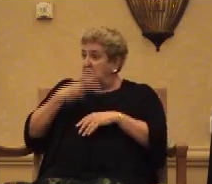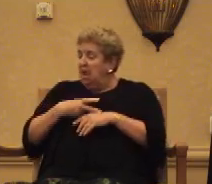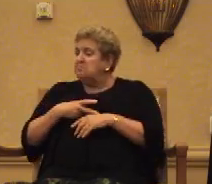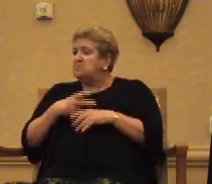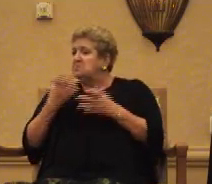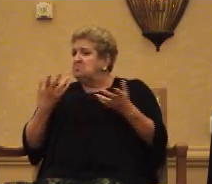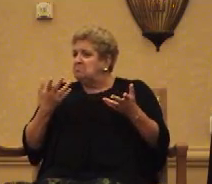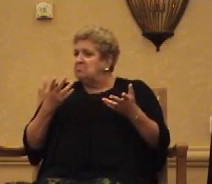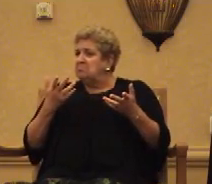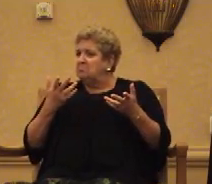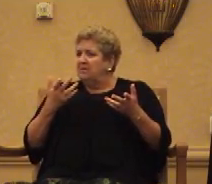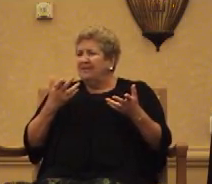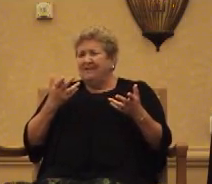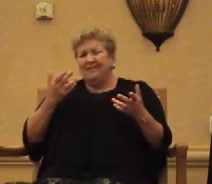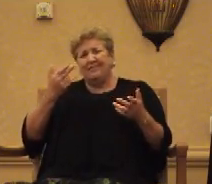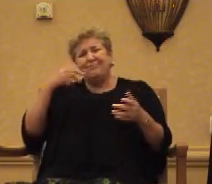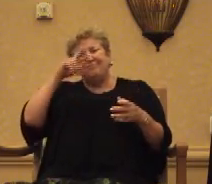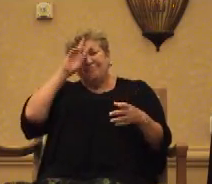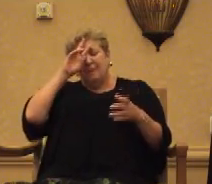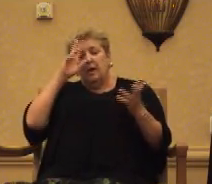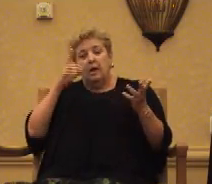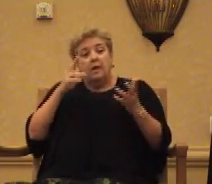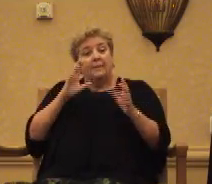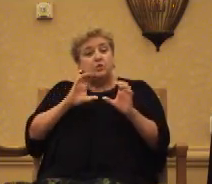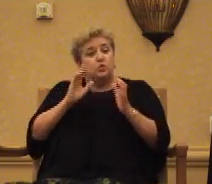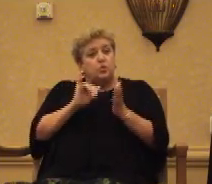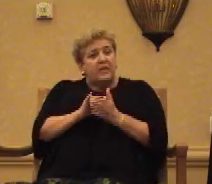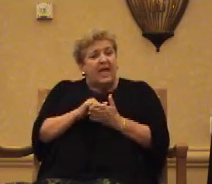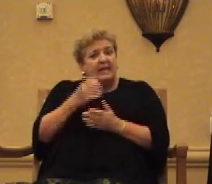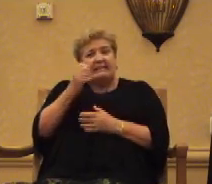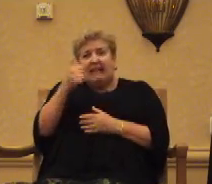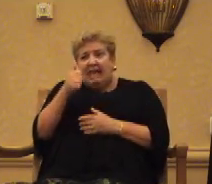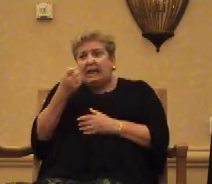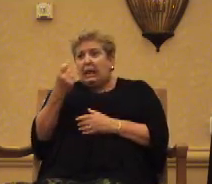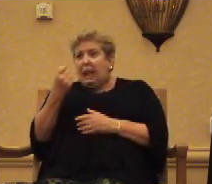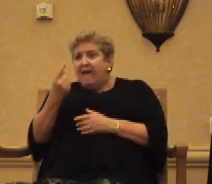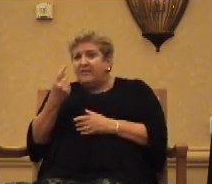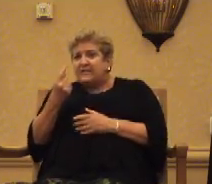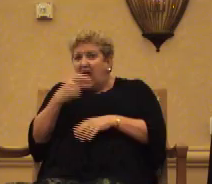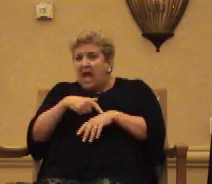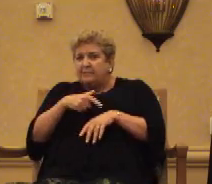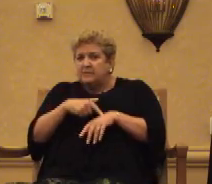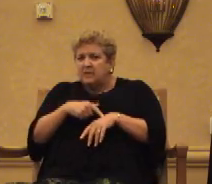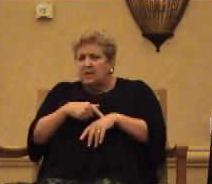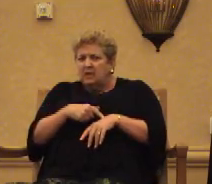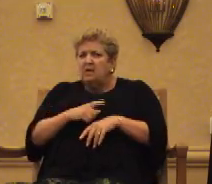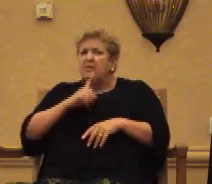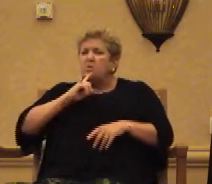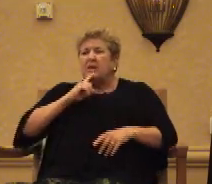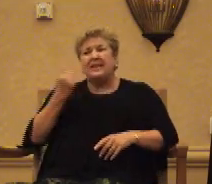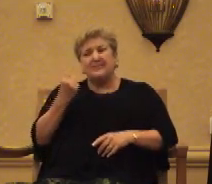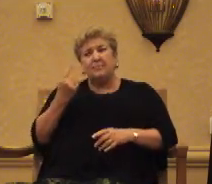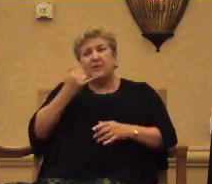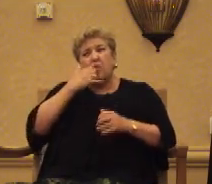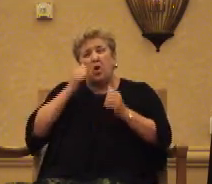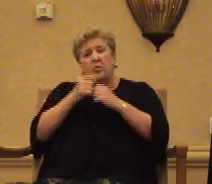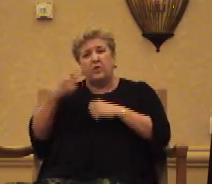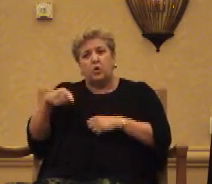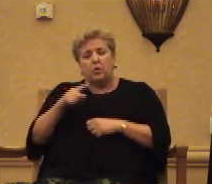you're a knucklehead. You do that 10 or 11 times, there's something wrong with you. And I did it over and over